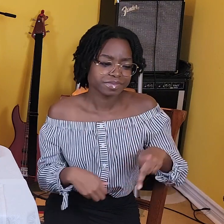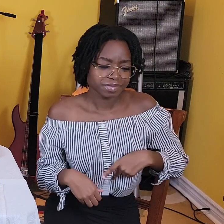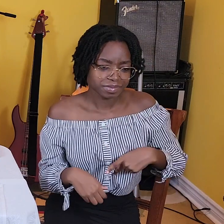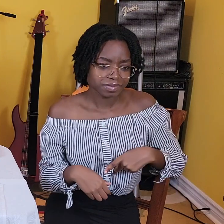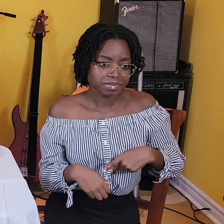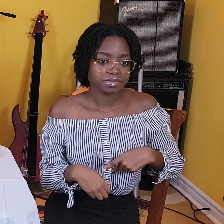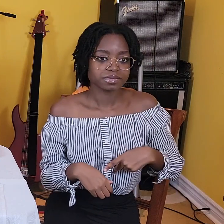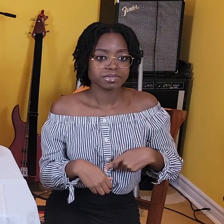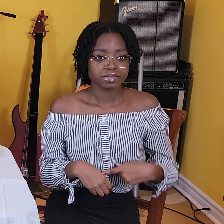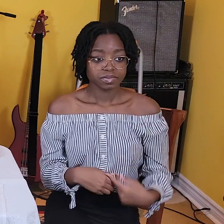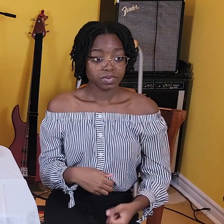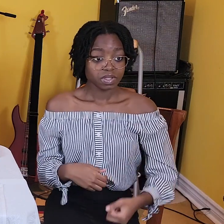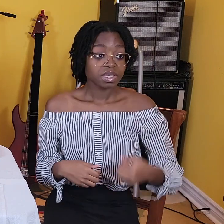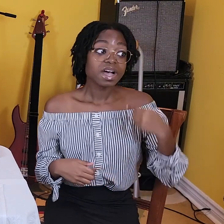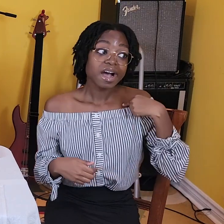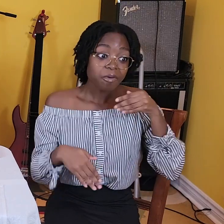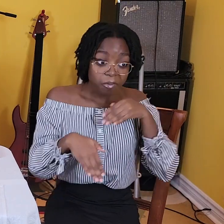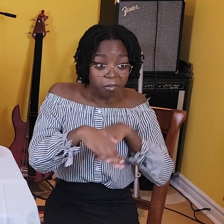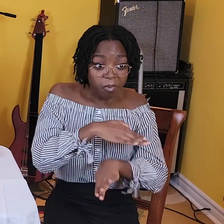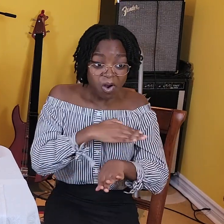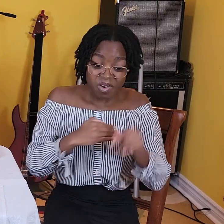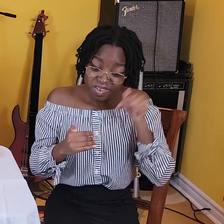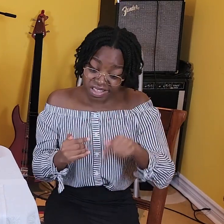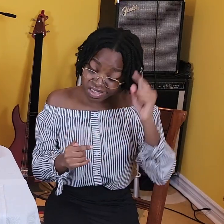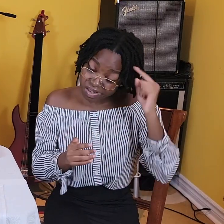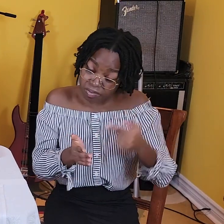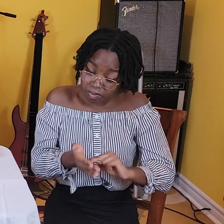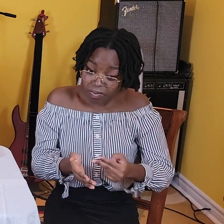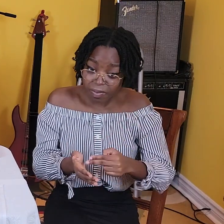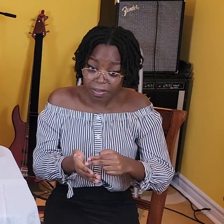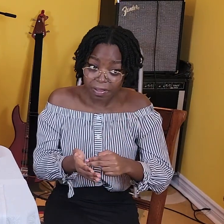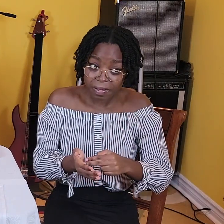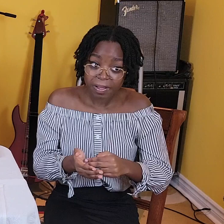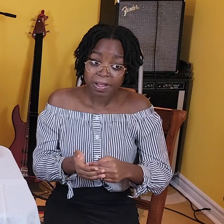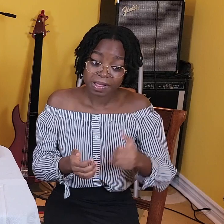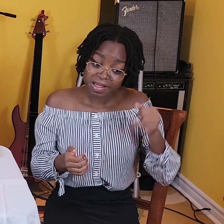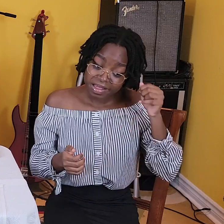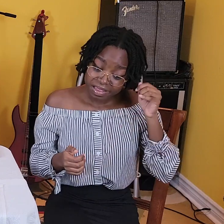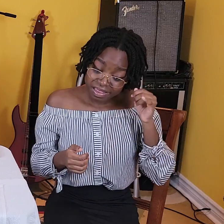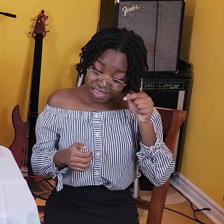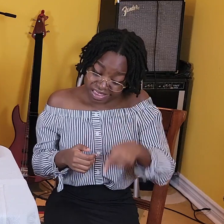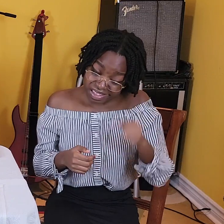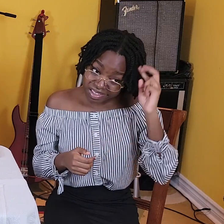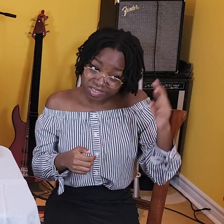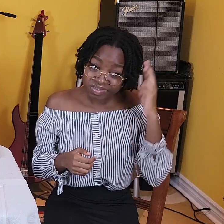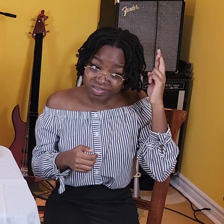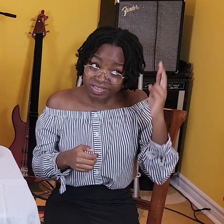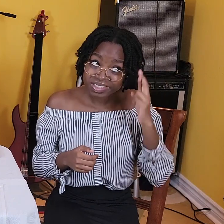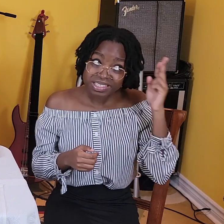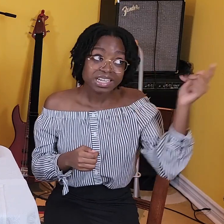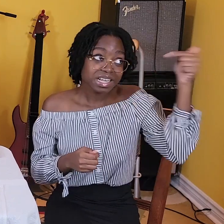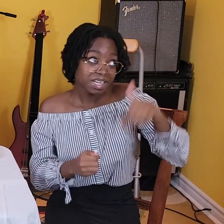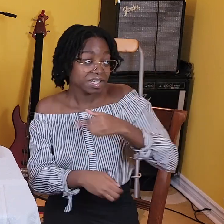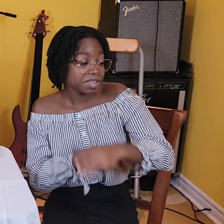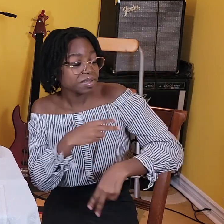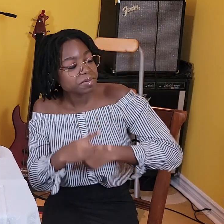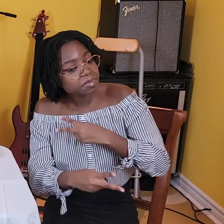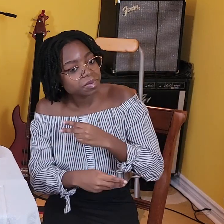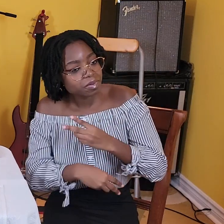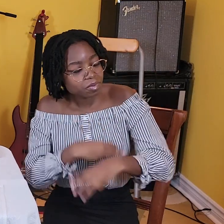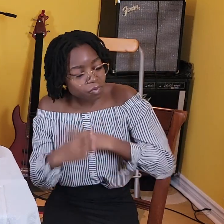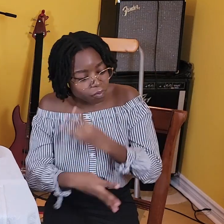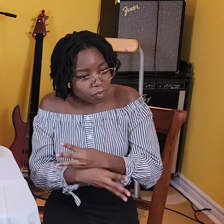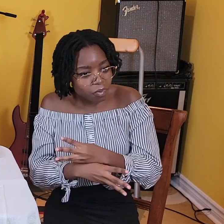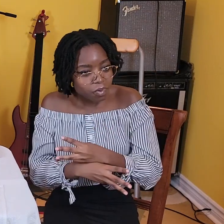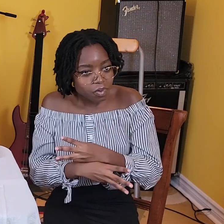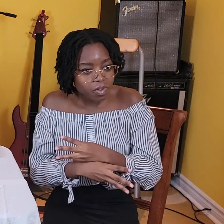this cause I was born, and for this cause I have come into the world, that I should bear witness to the truth.